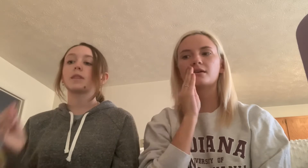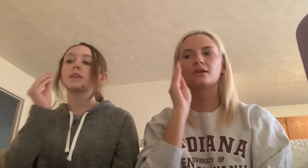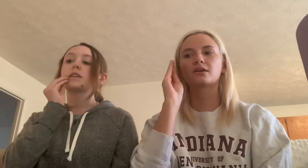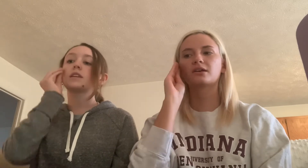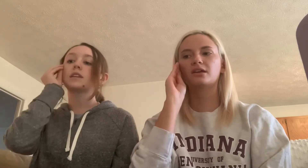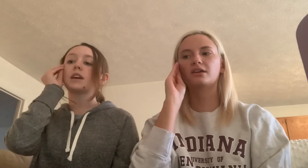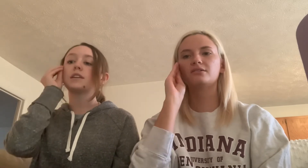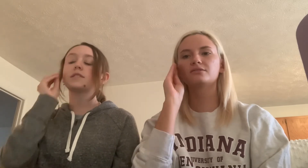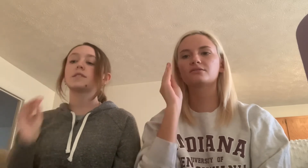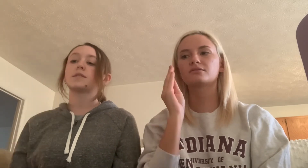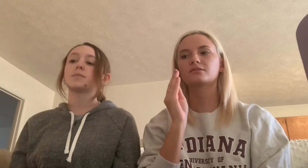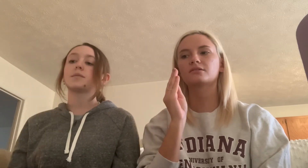Kiss,